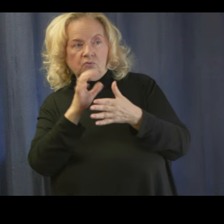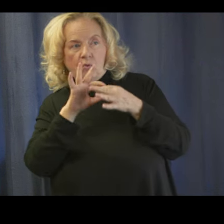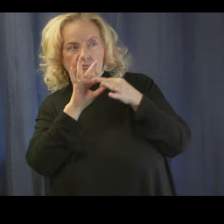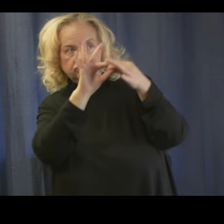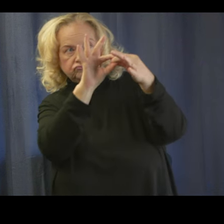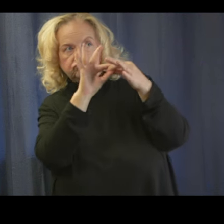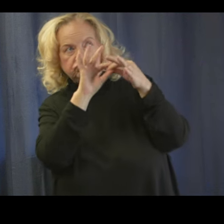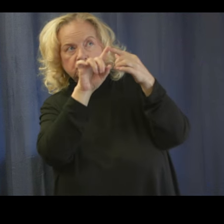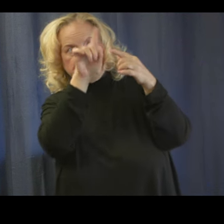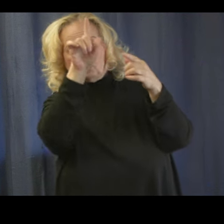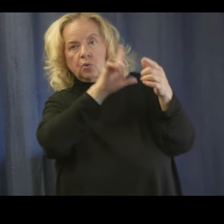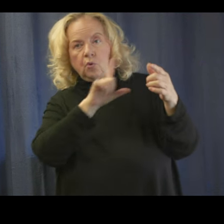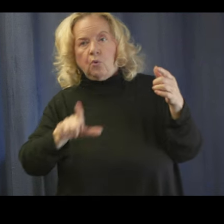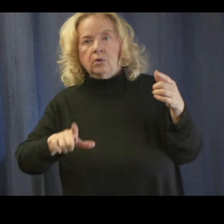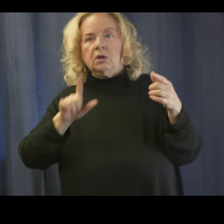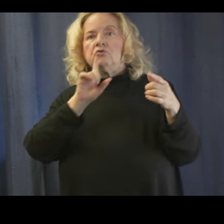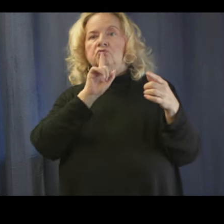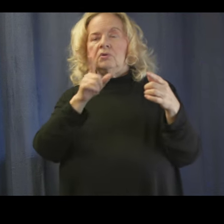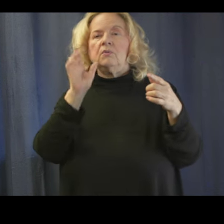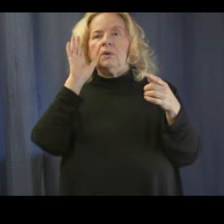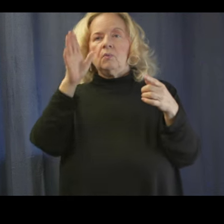peace.